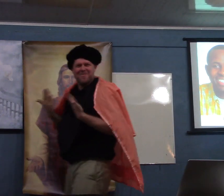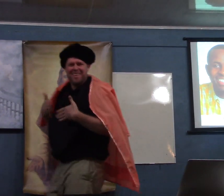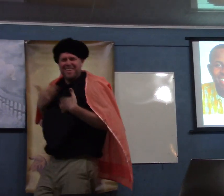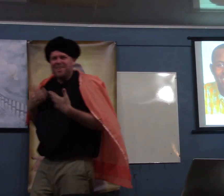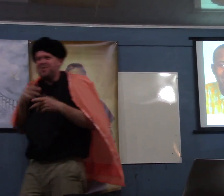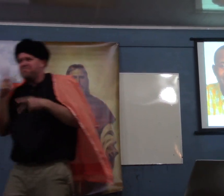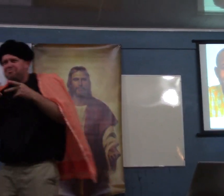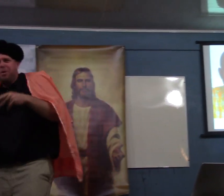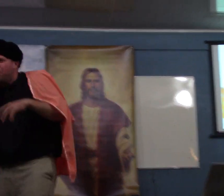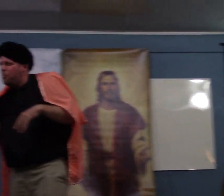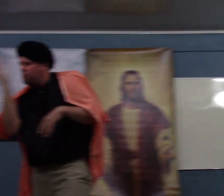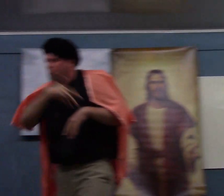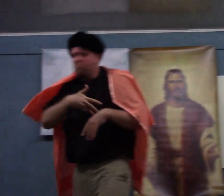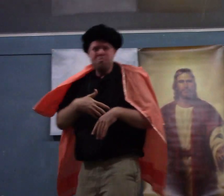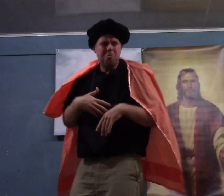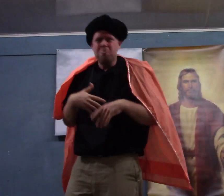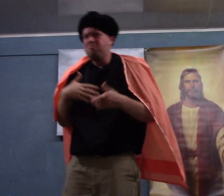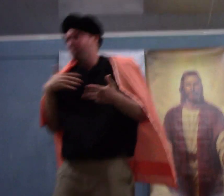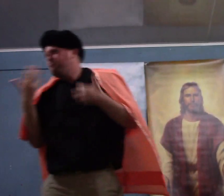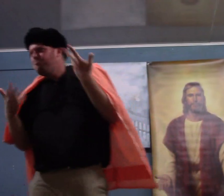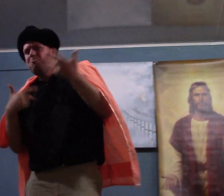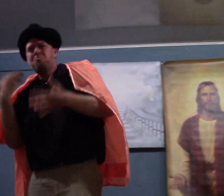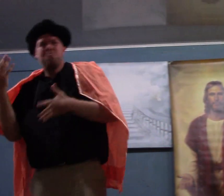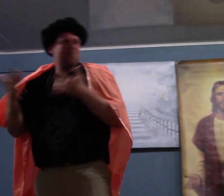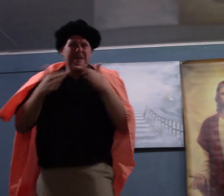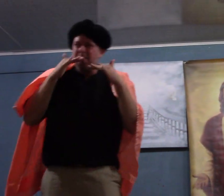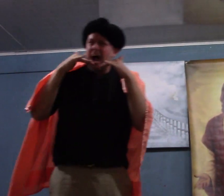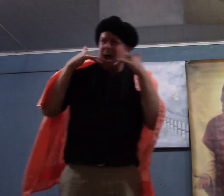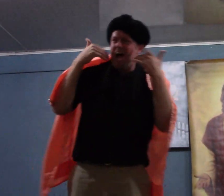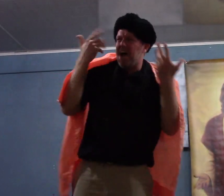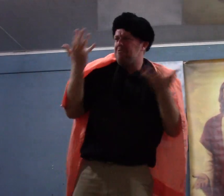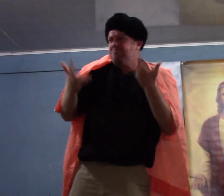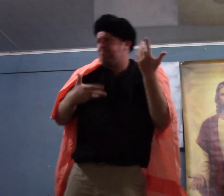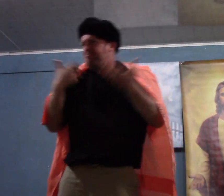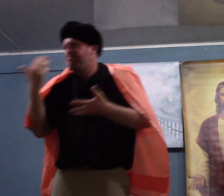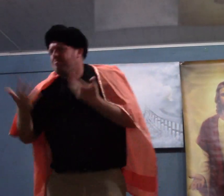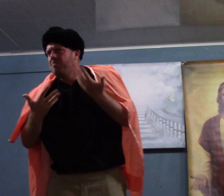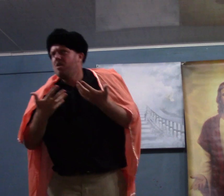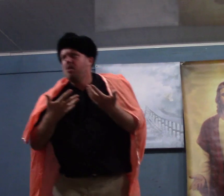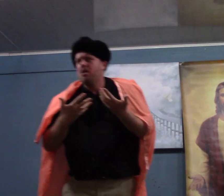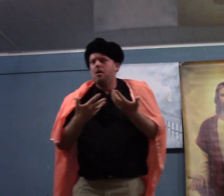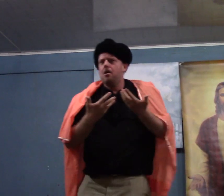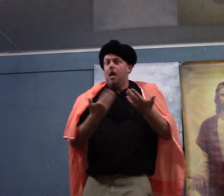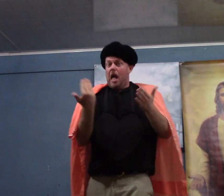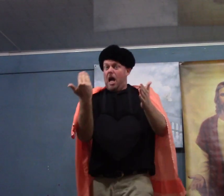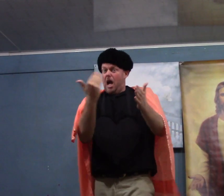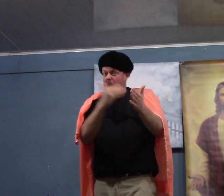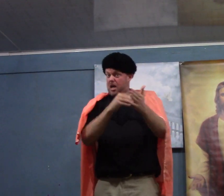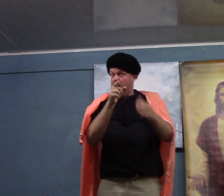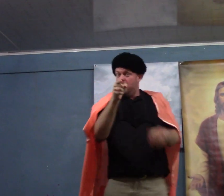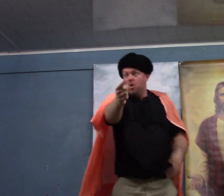That I'm just going to be cheerful. People are not even going to see that I'm sitting. I'm going to be excited and happy.